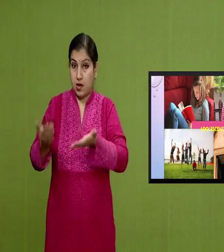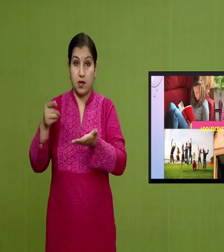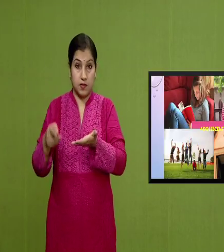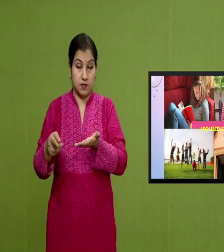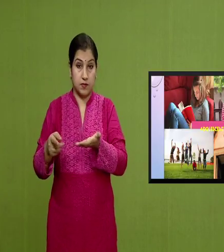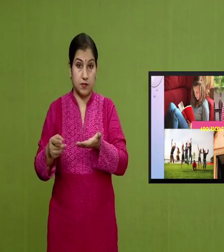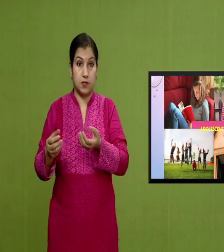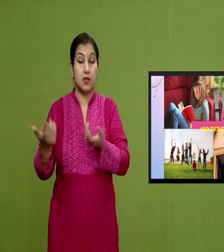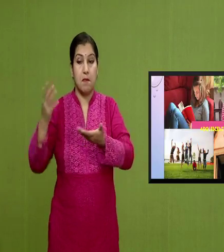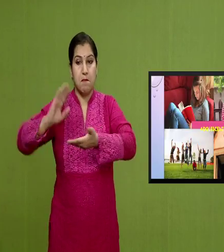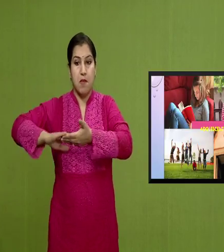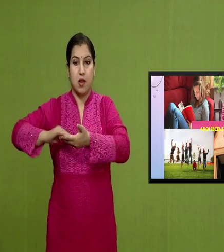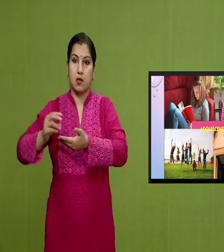in marriage.